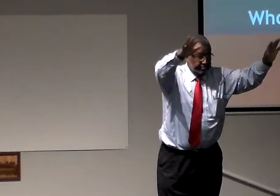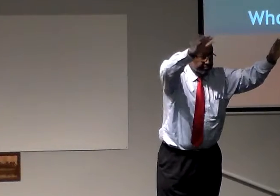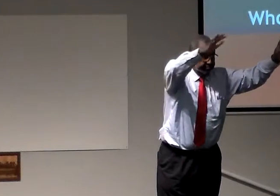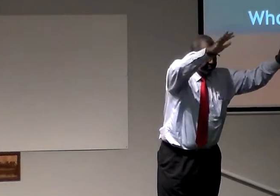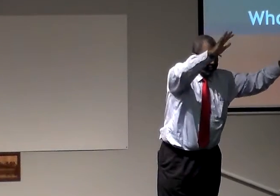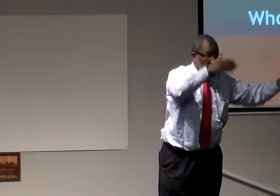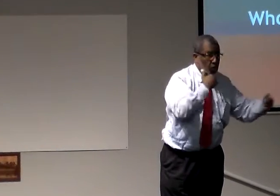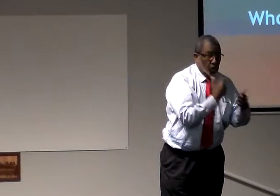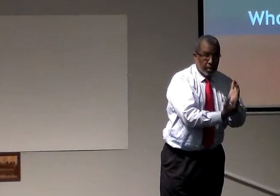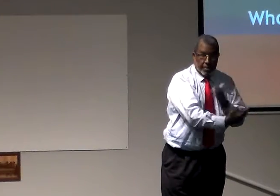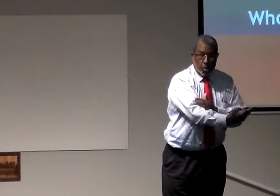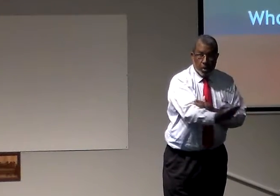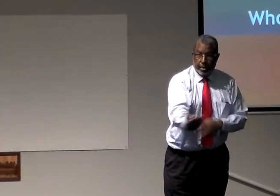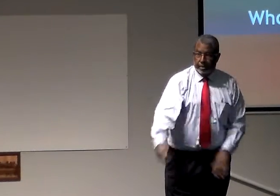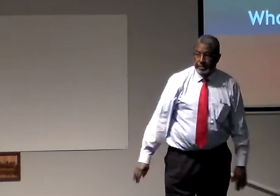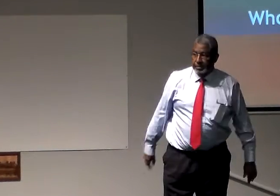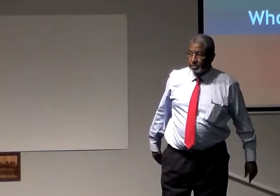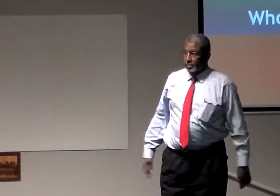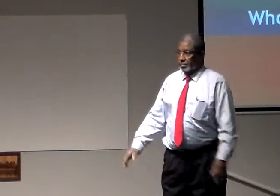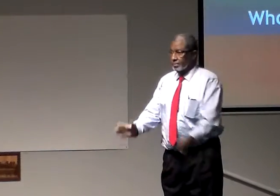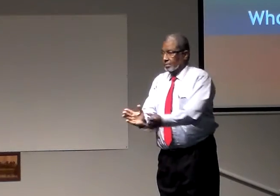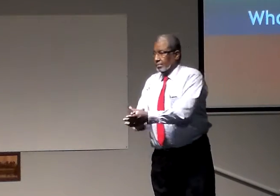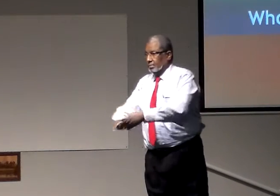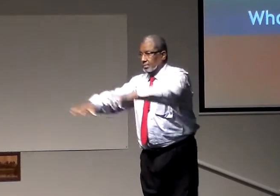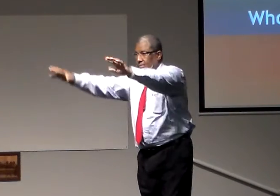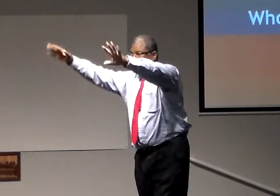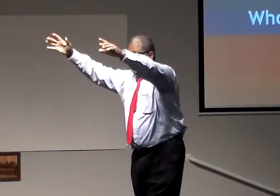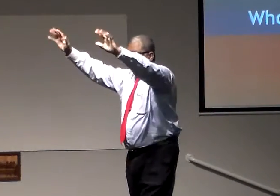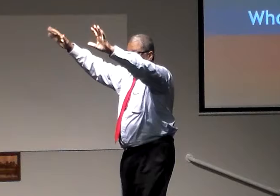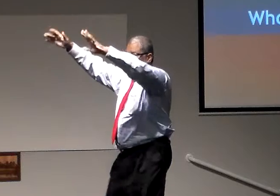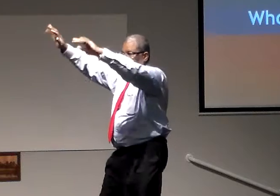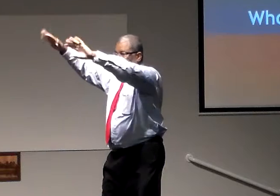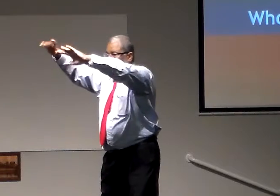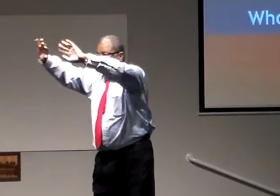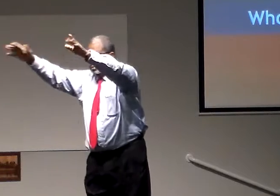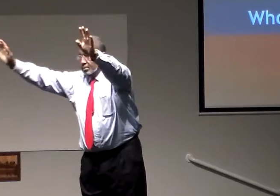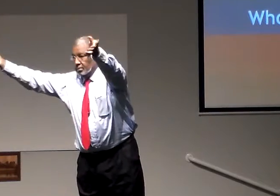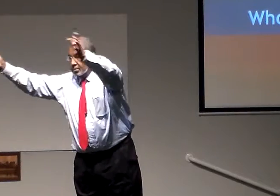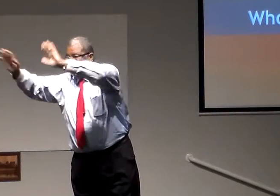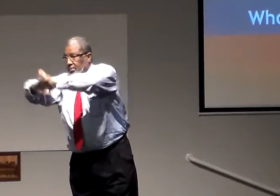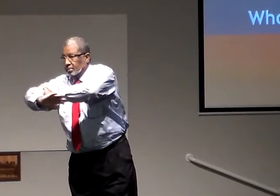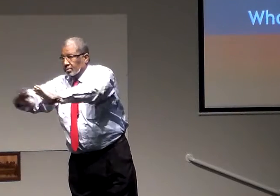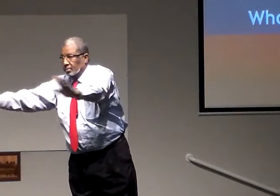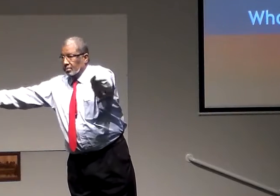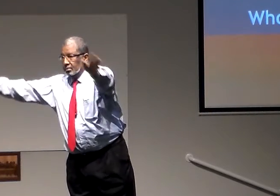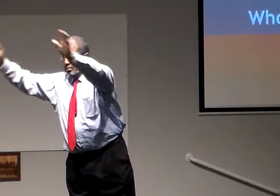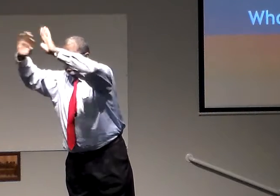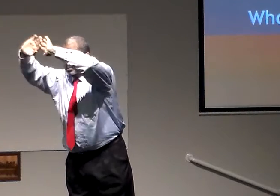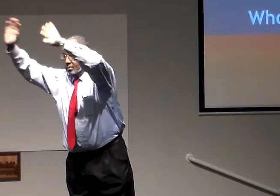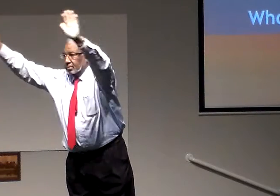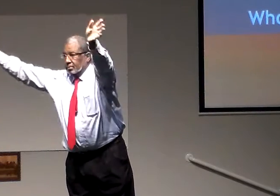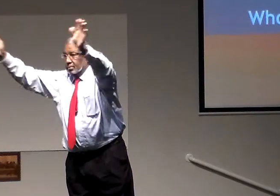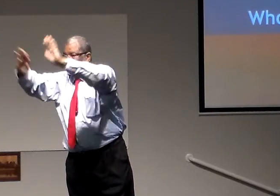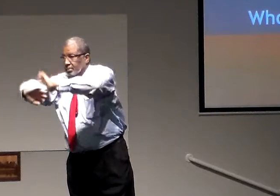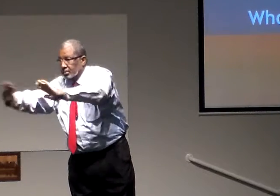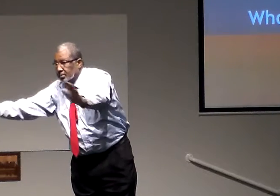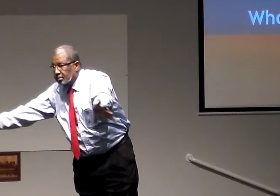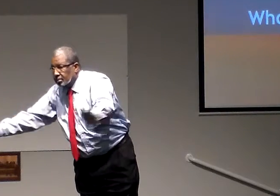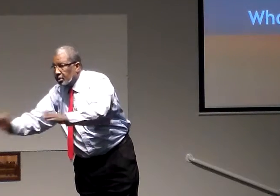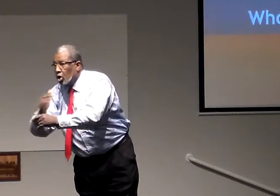Hey, everybody. Good morning over here. Hey, everybody over here. Good. Hello, hello, hello. Hey,